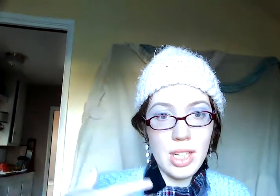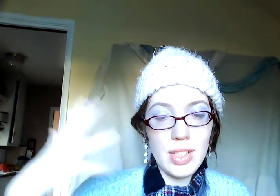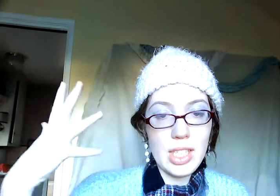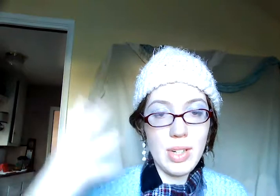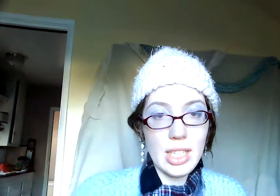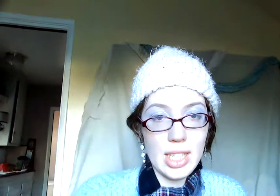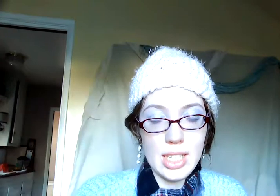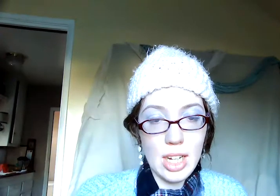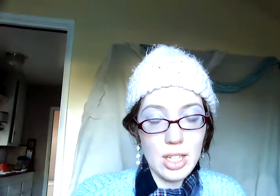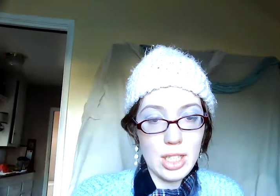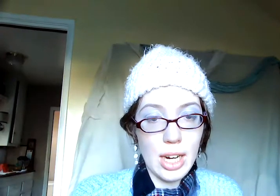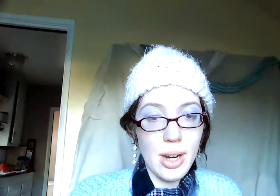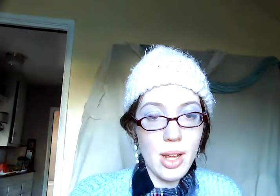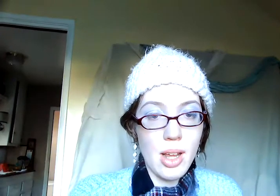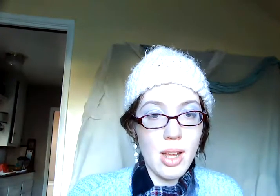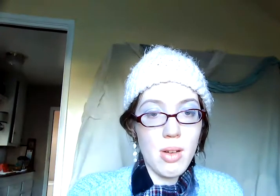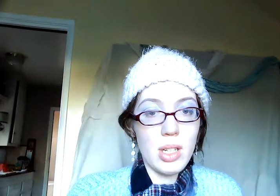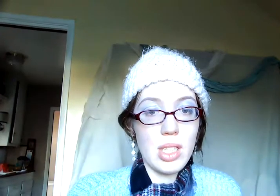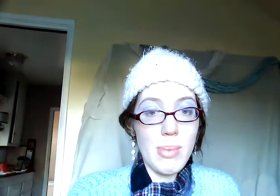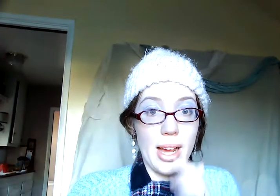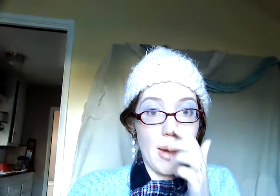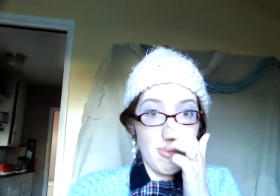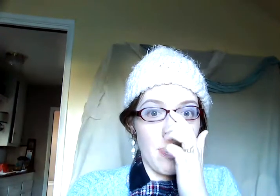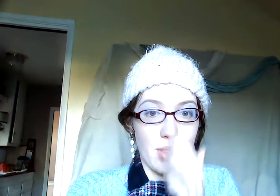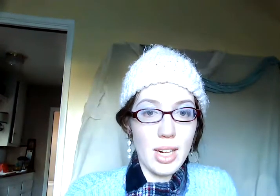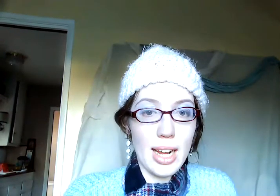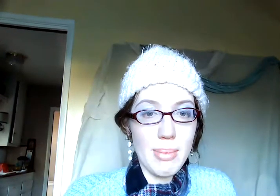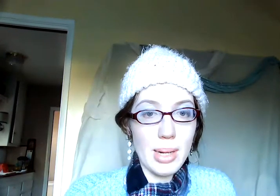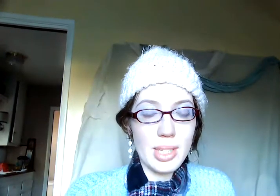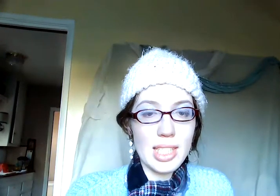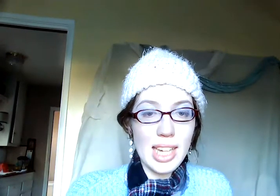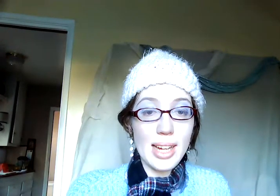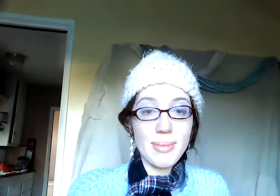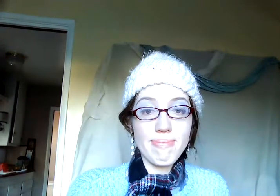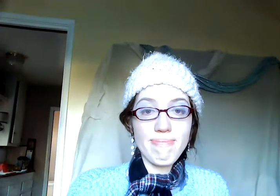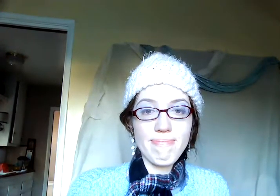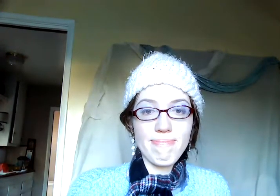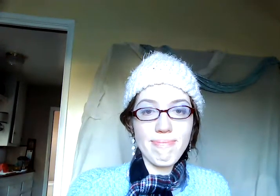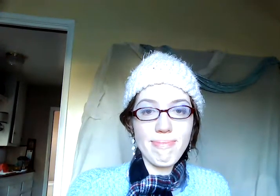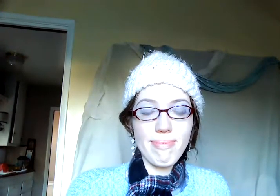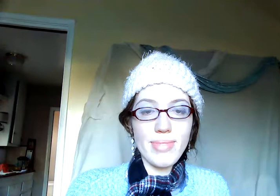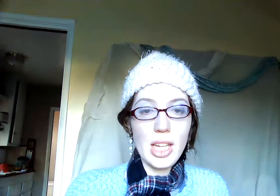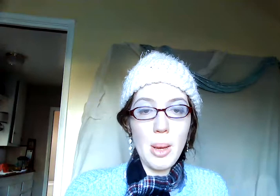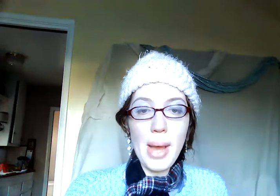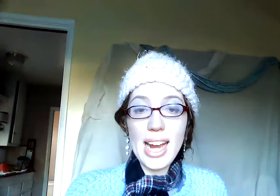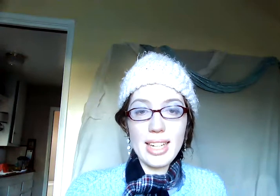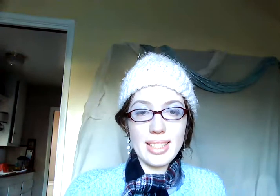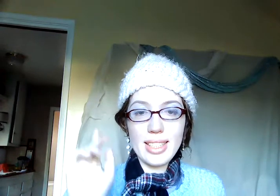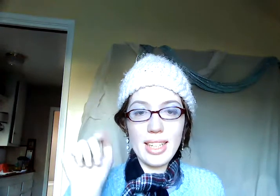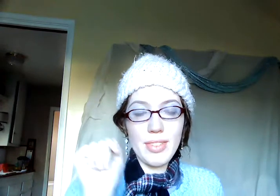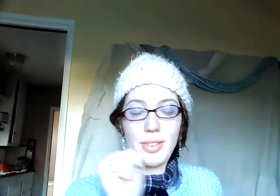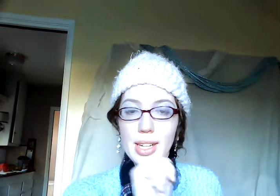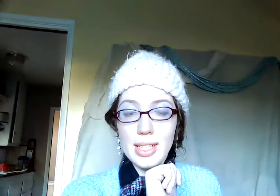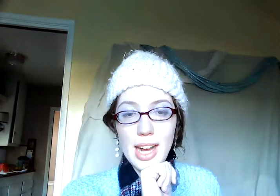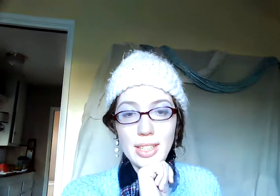even see what I did because honestly once I back up you're not going to be able to see it but if you read the title